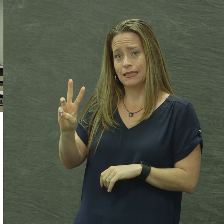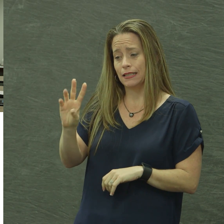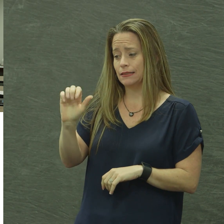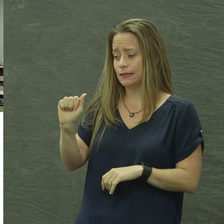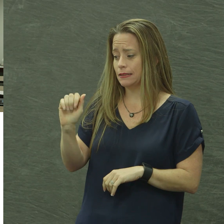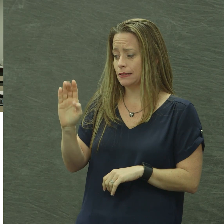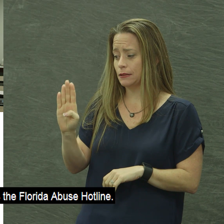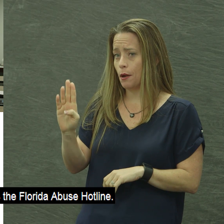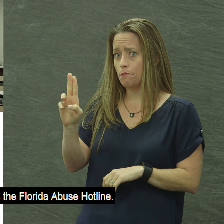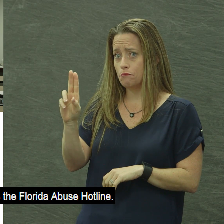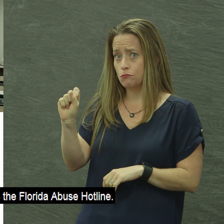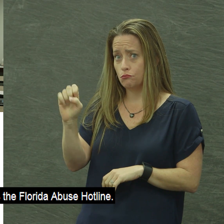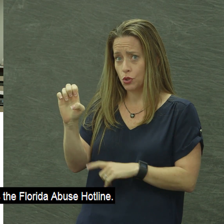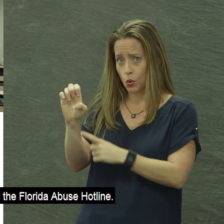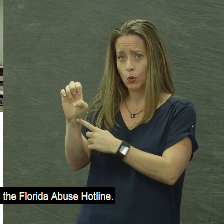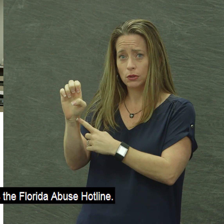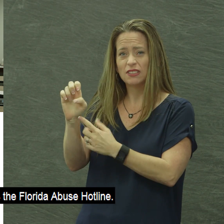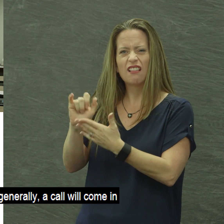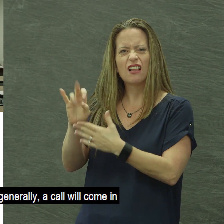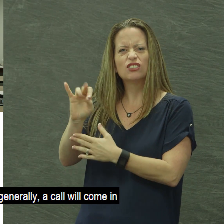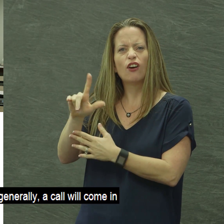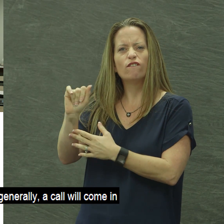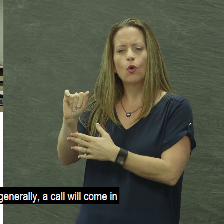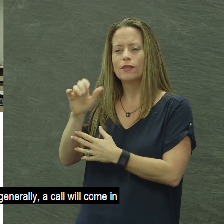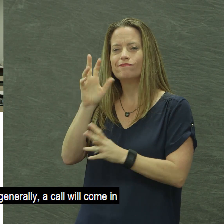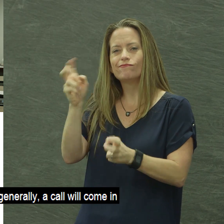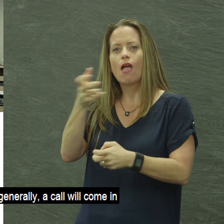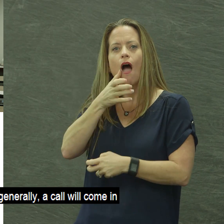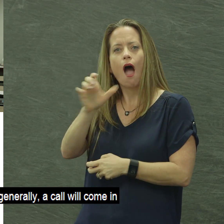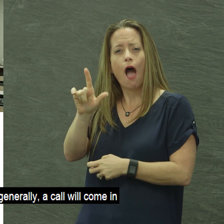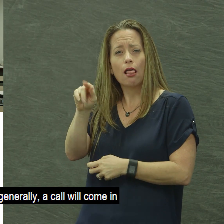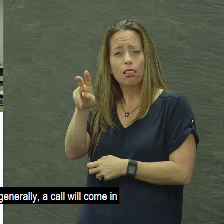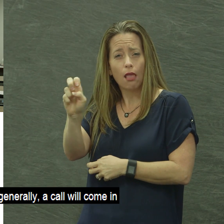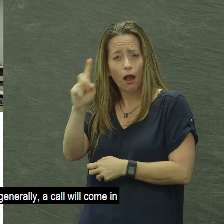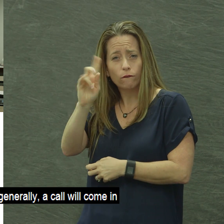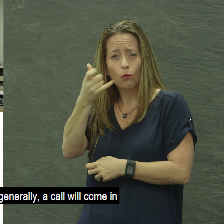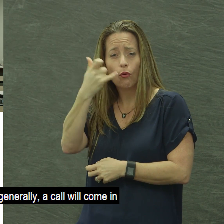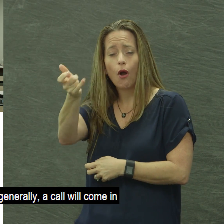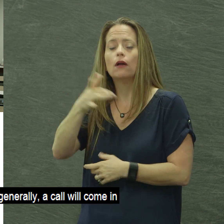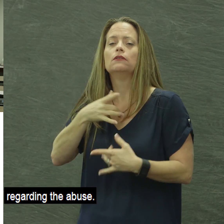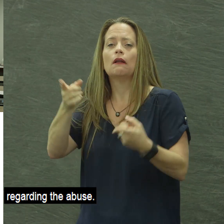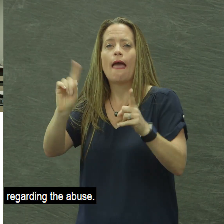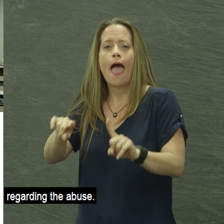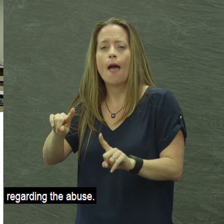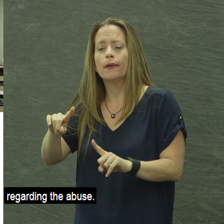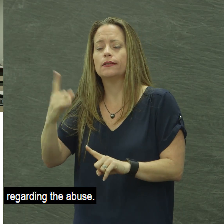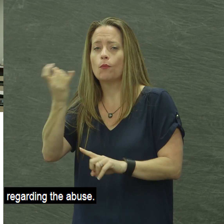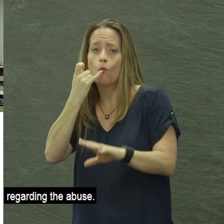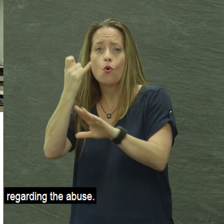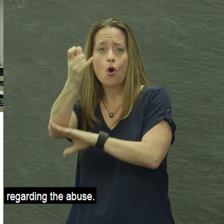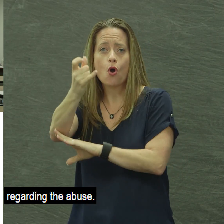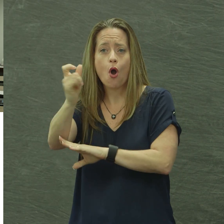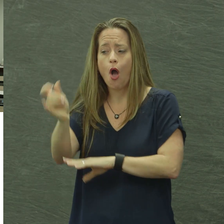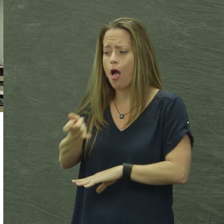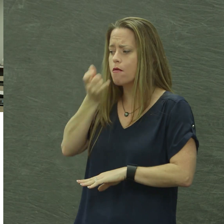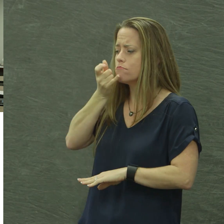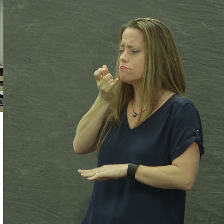1-800-96-ABUSE. It's the Florida Abuse Hotline. So generally, a call will come in regarding the